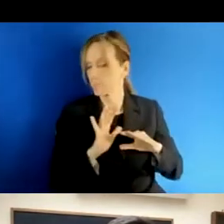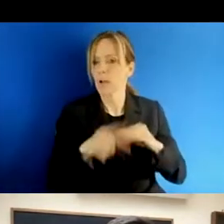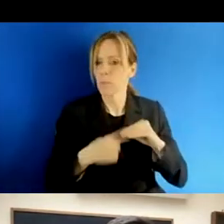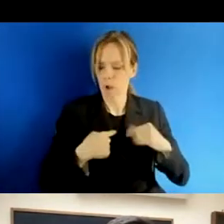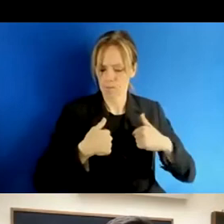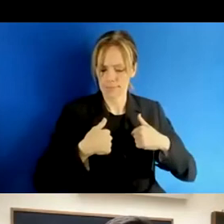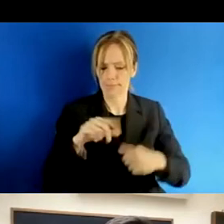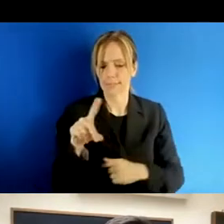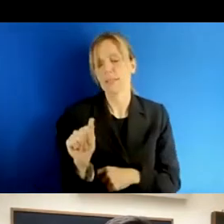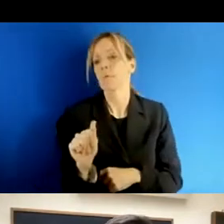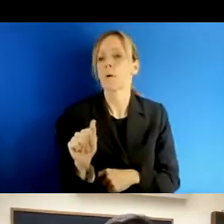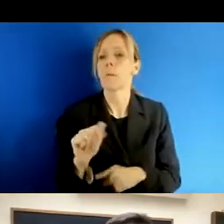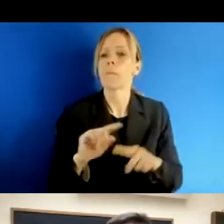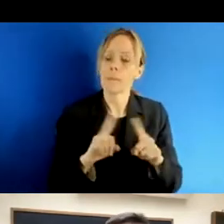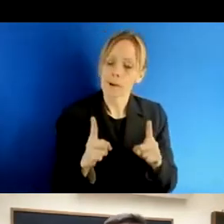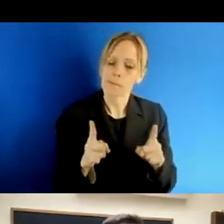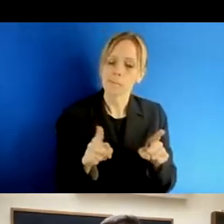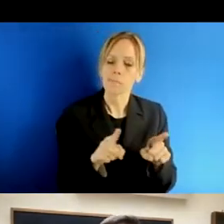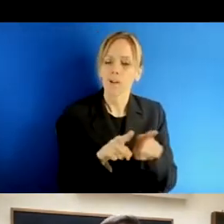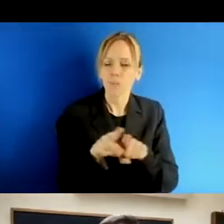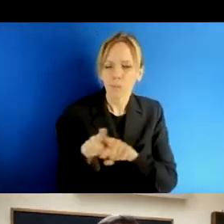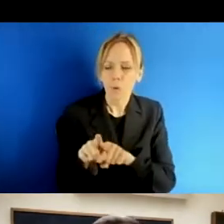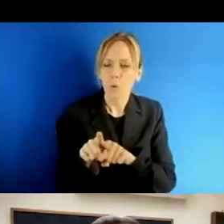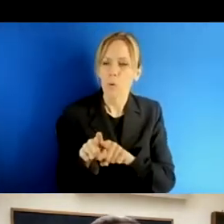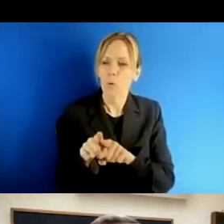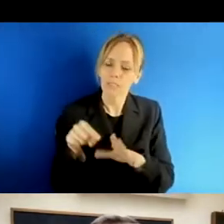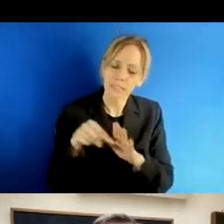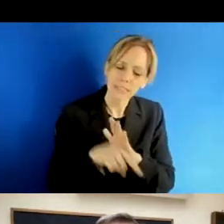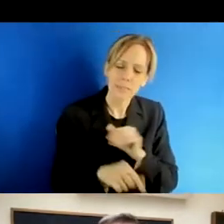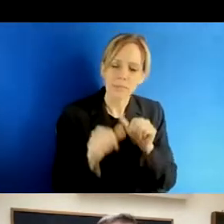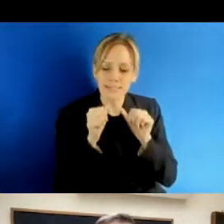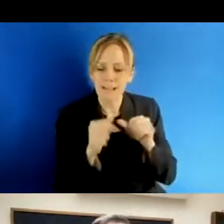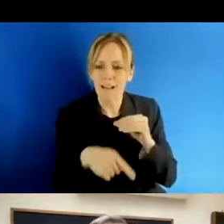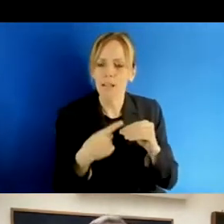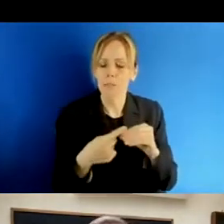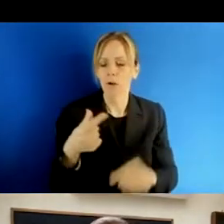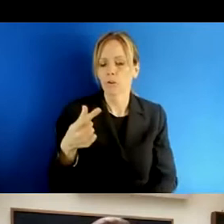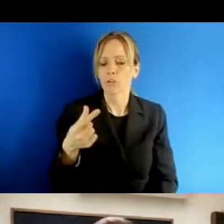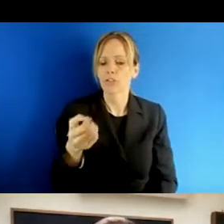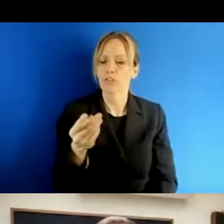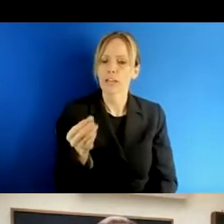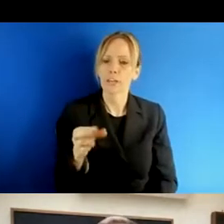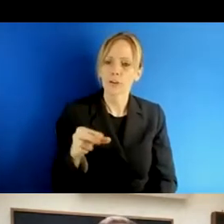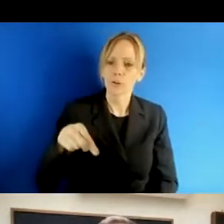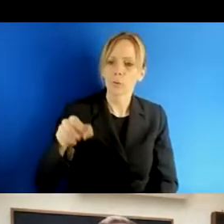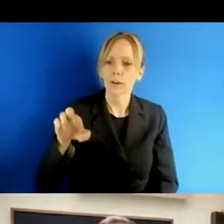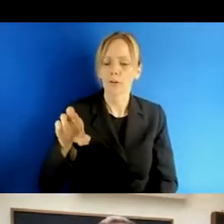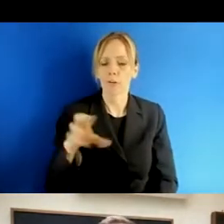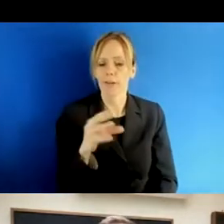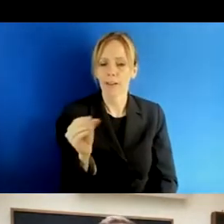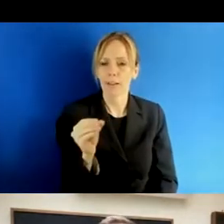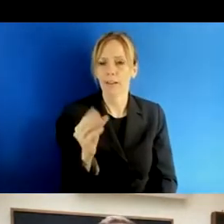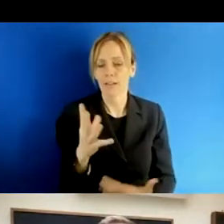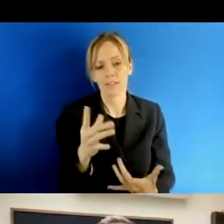sort of coincident with being in deep denial about being genderqueer and ironically also being